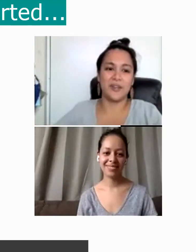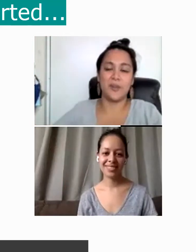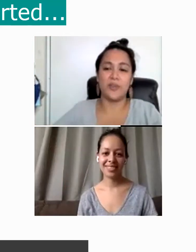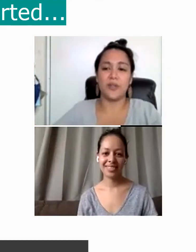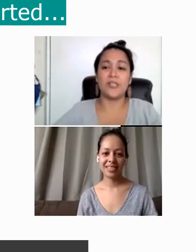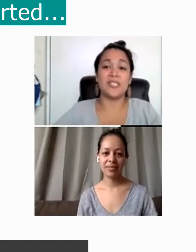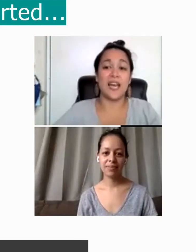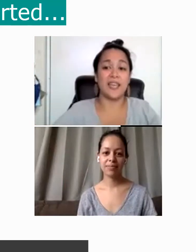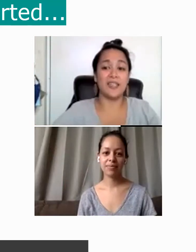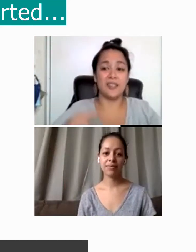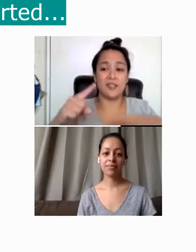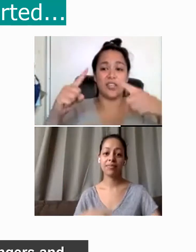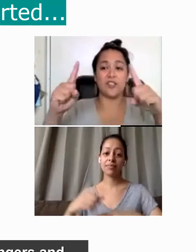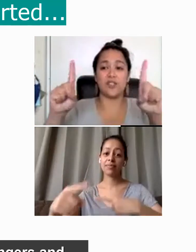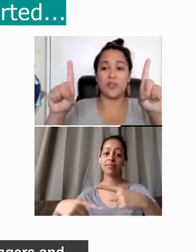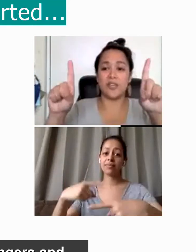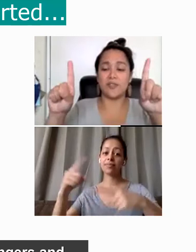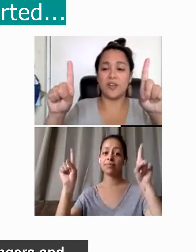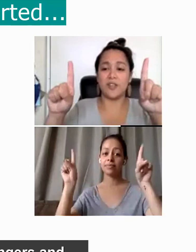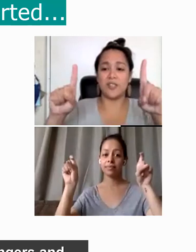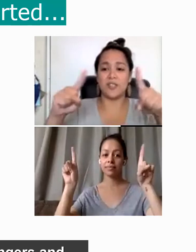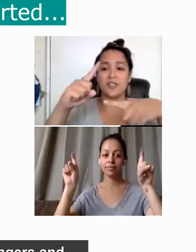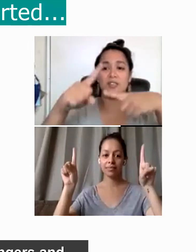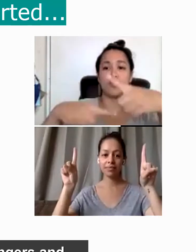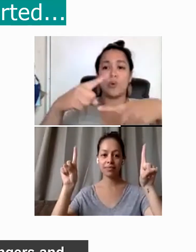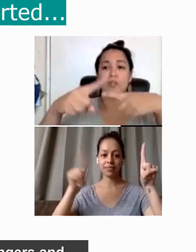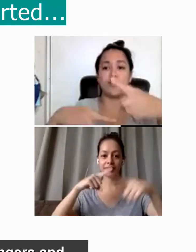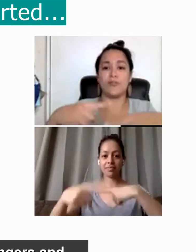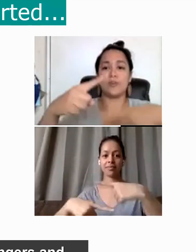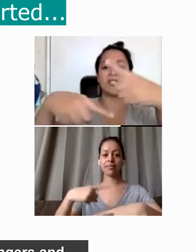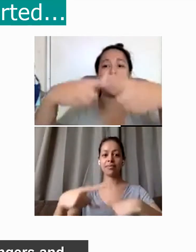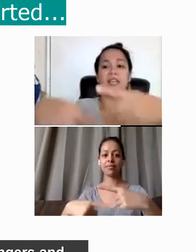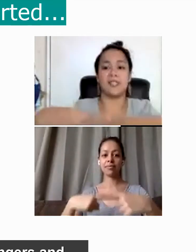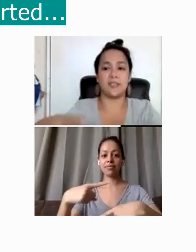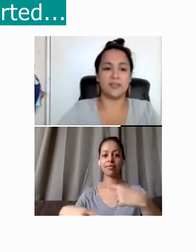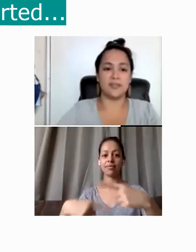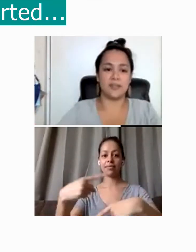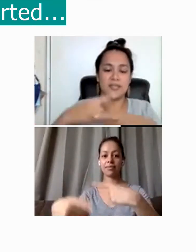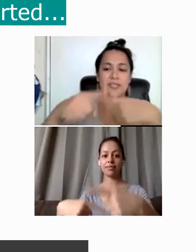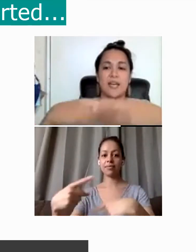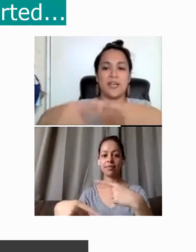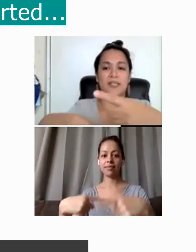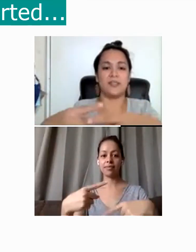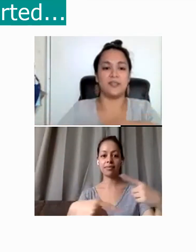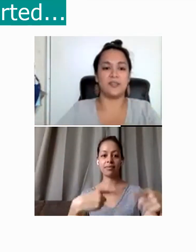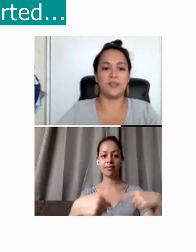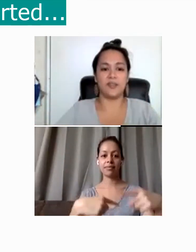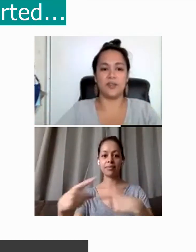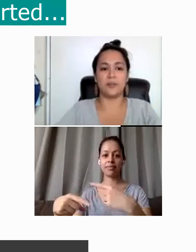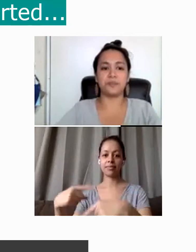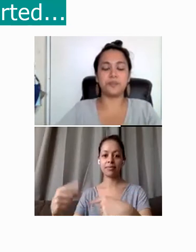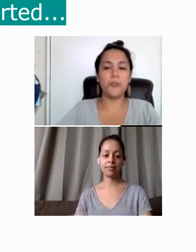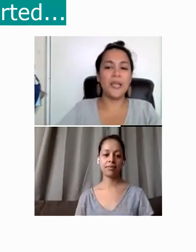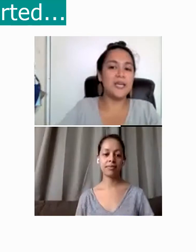Good. You know, sign. Get your 2 index fingers and roll it in front of you. Sign. Sign.